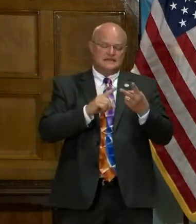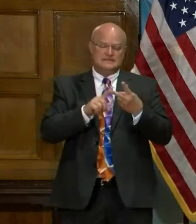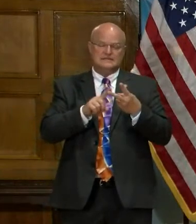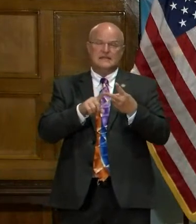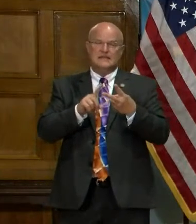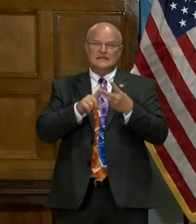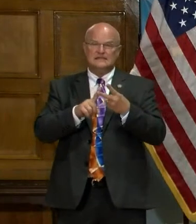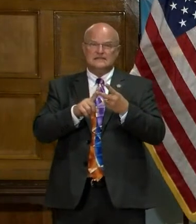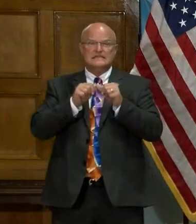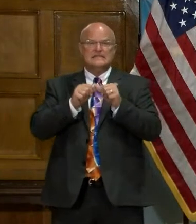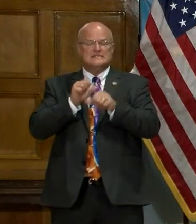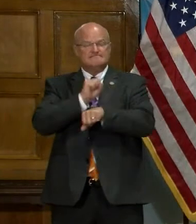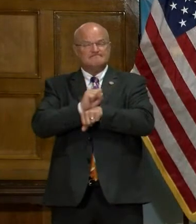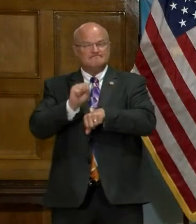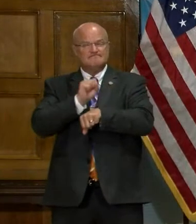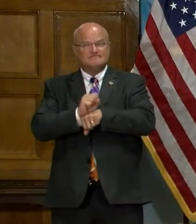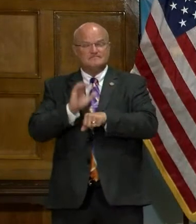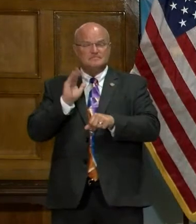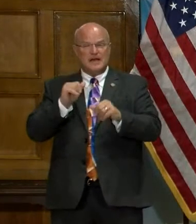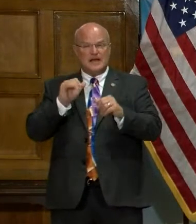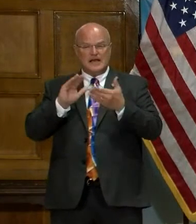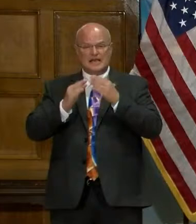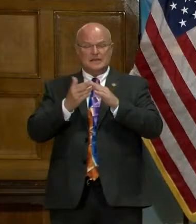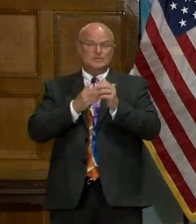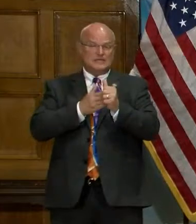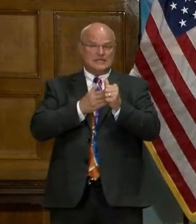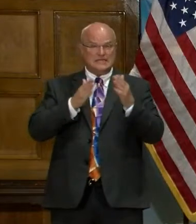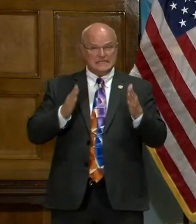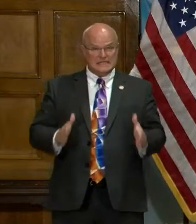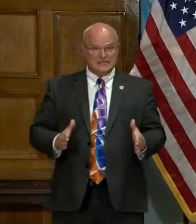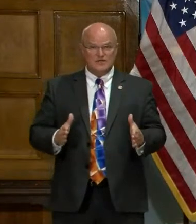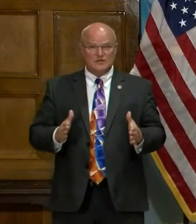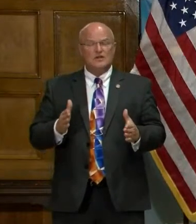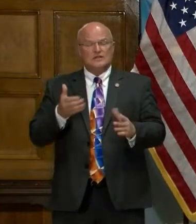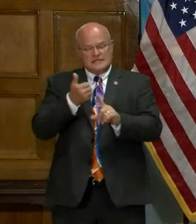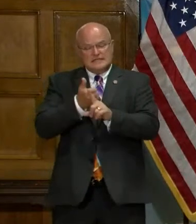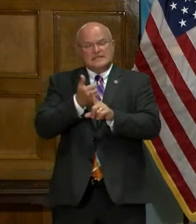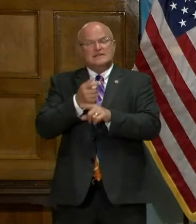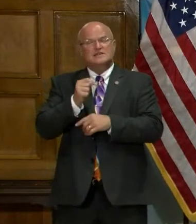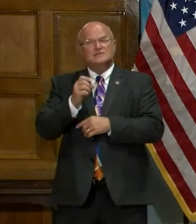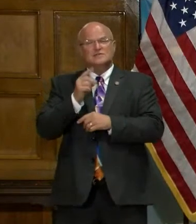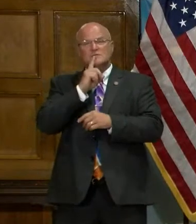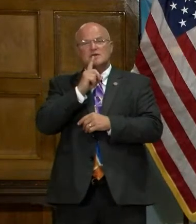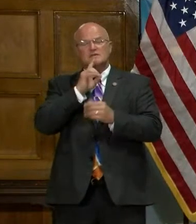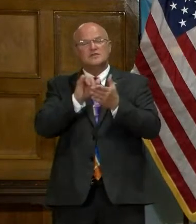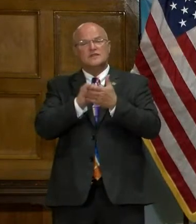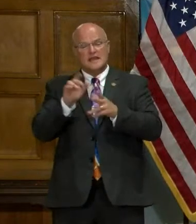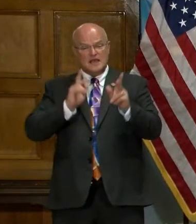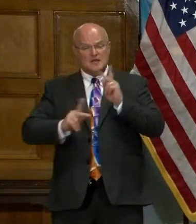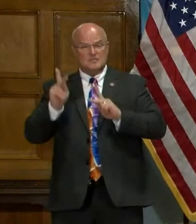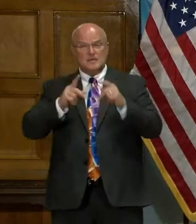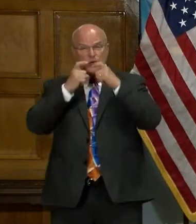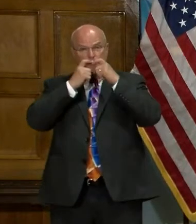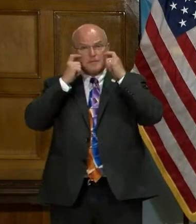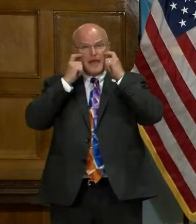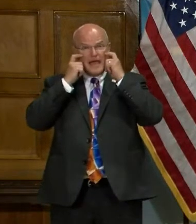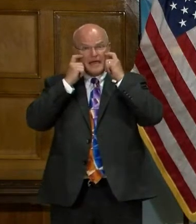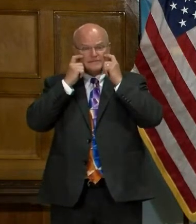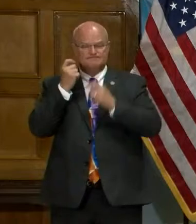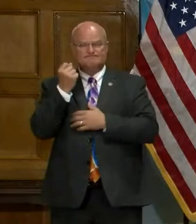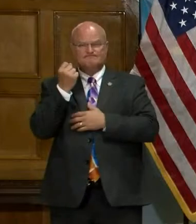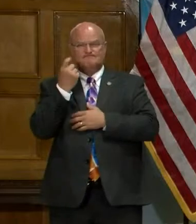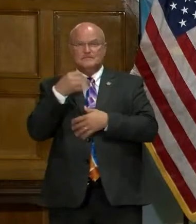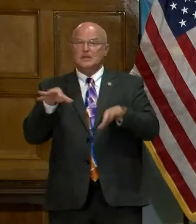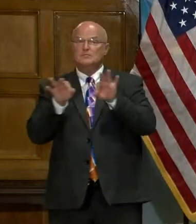it's the constant effort by our community leaders to make sure that people wear a mask, they understand